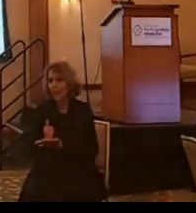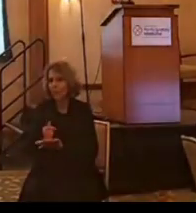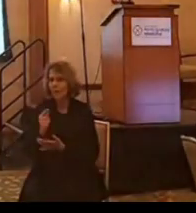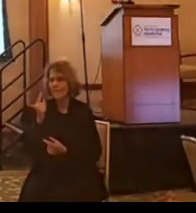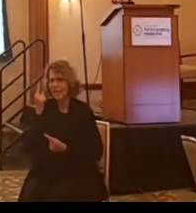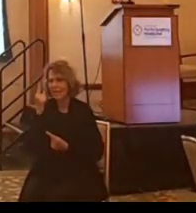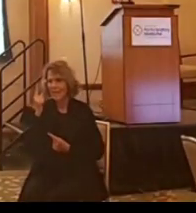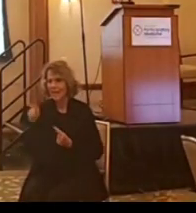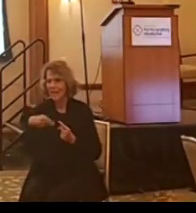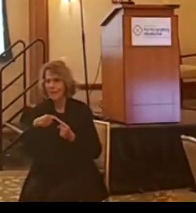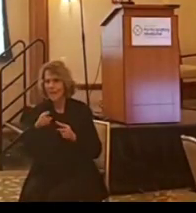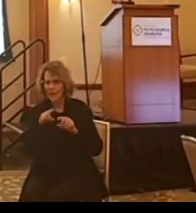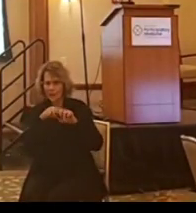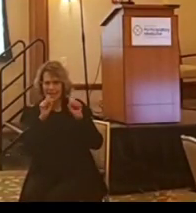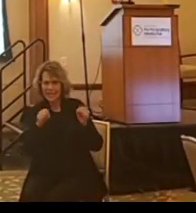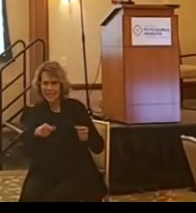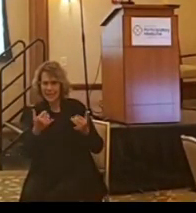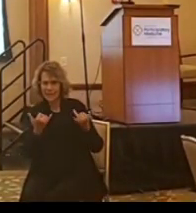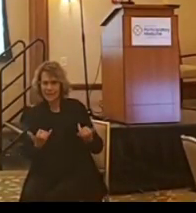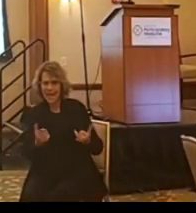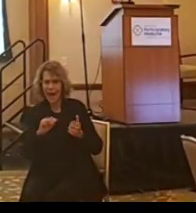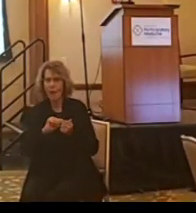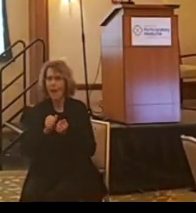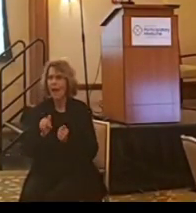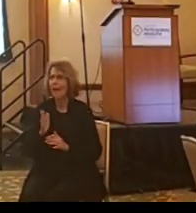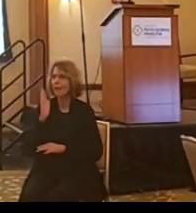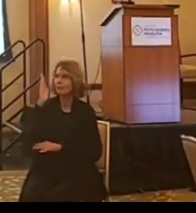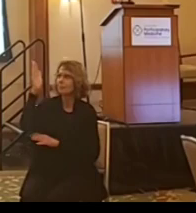and imagine what that might look like in the future.